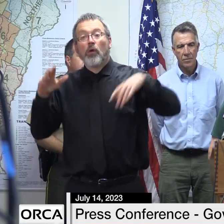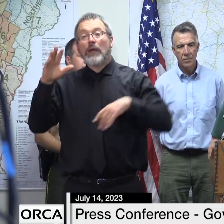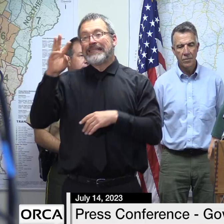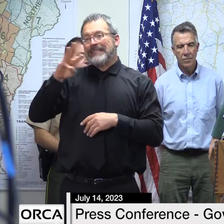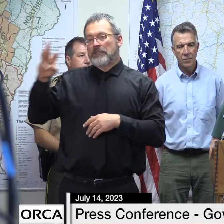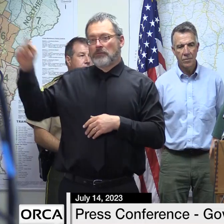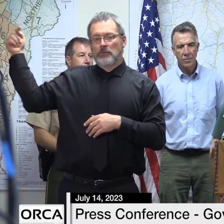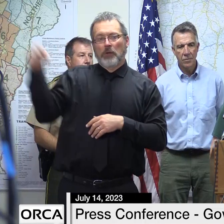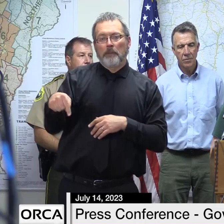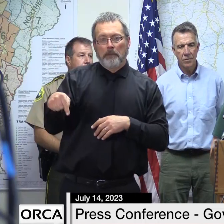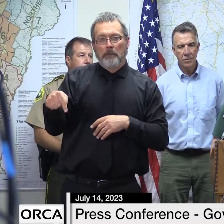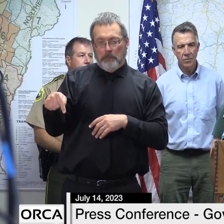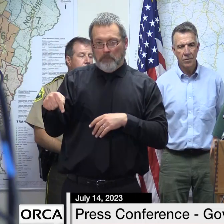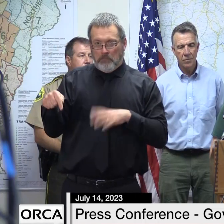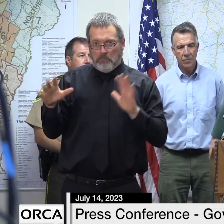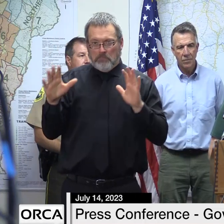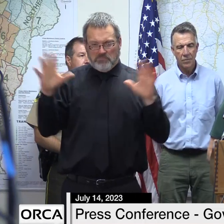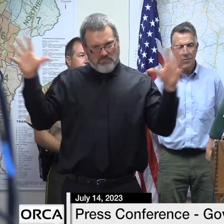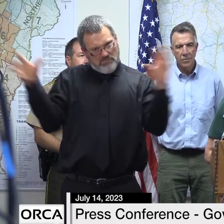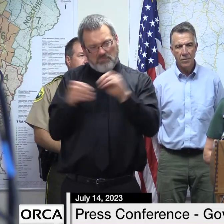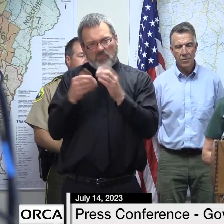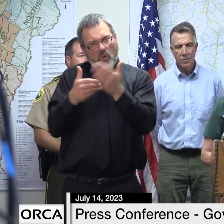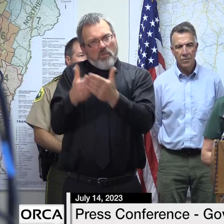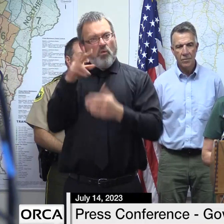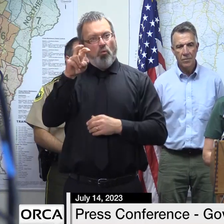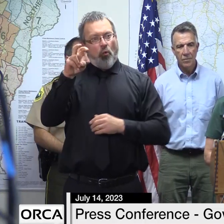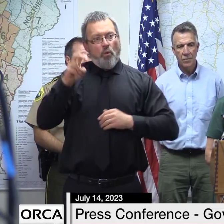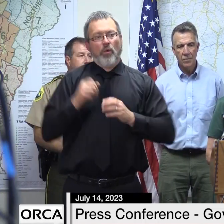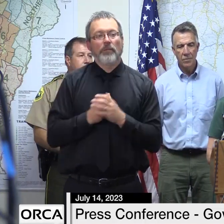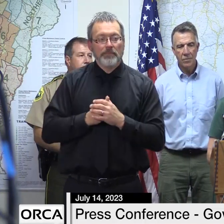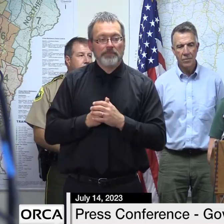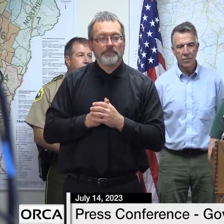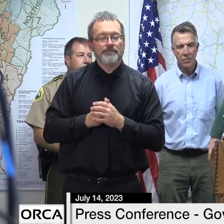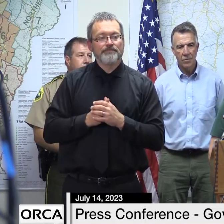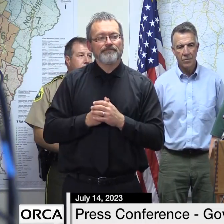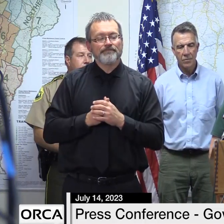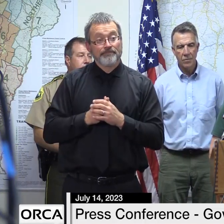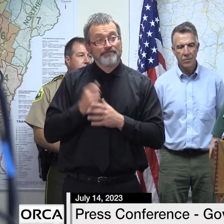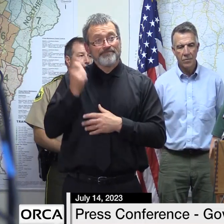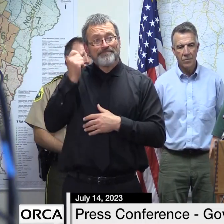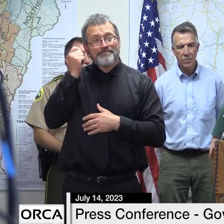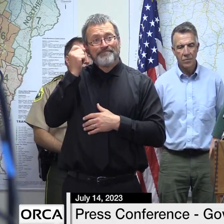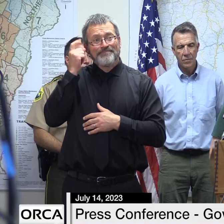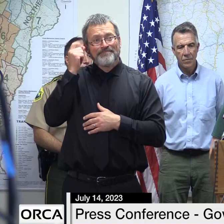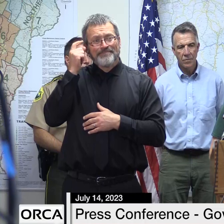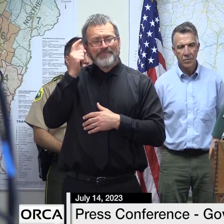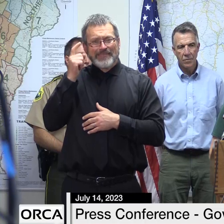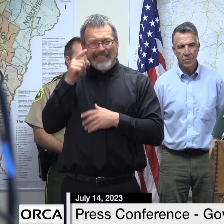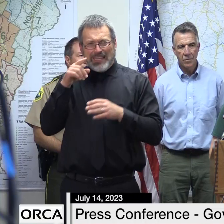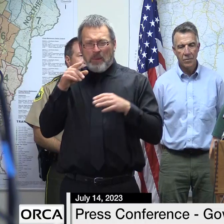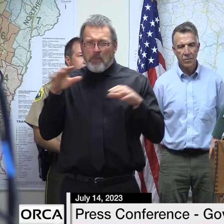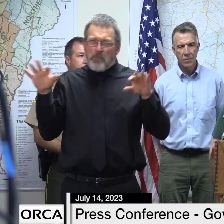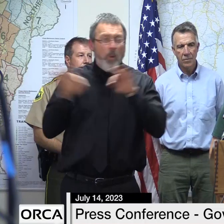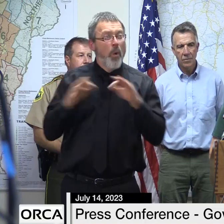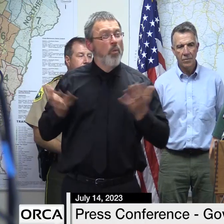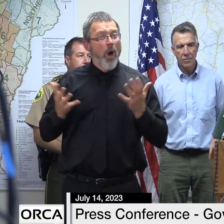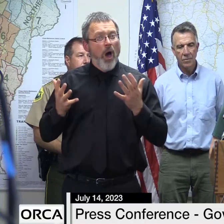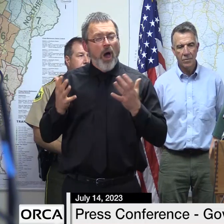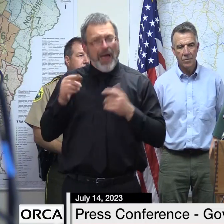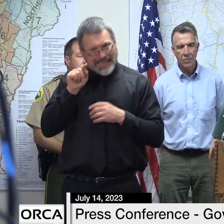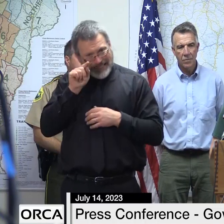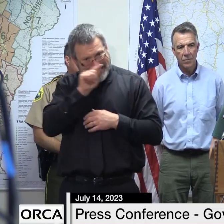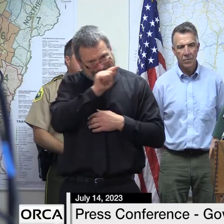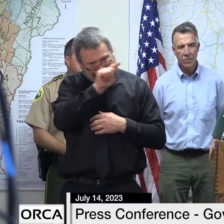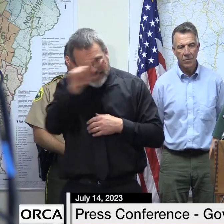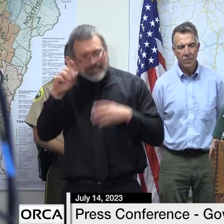Now more than ever, it is important that municipalities clearly communicate with state officials. We cannot assist you at